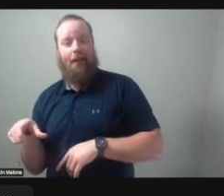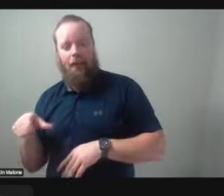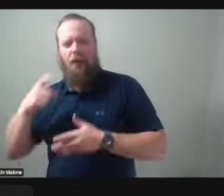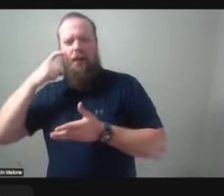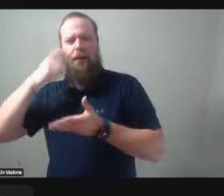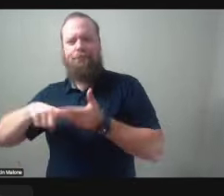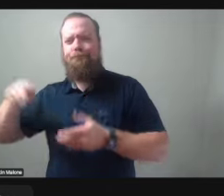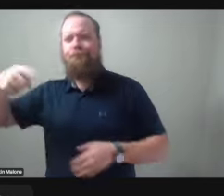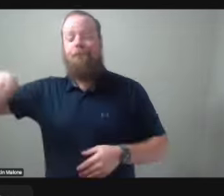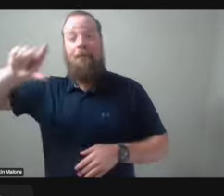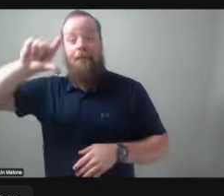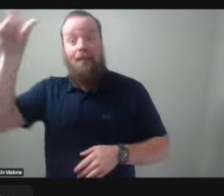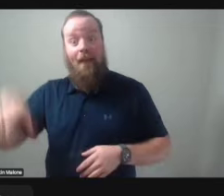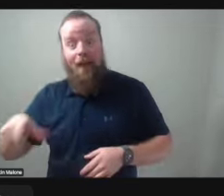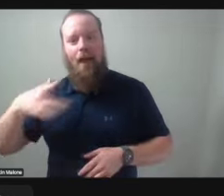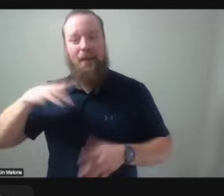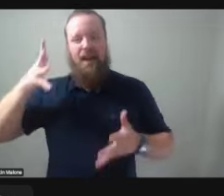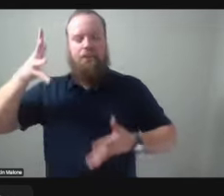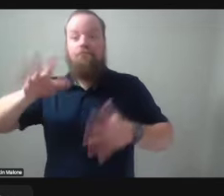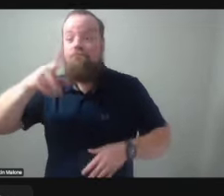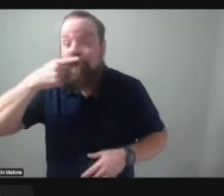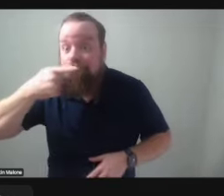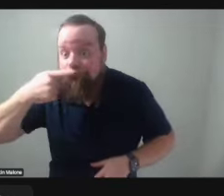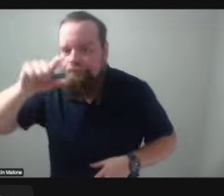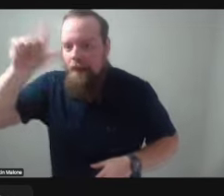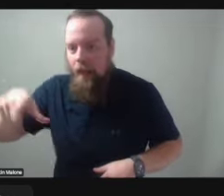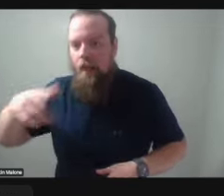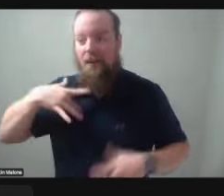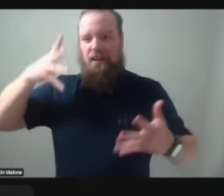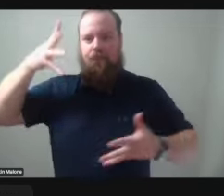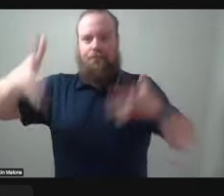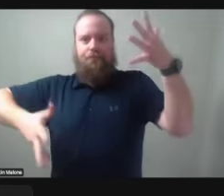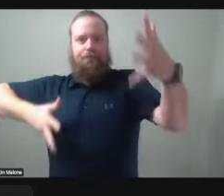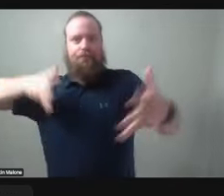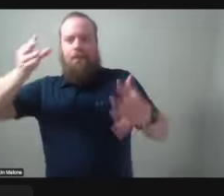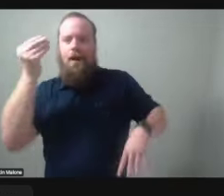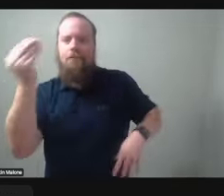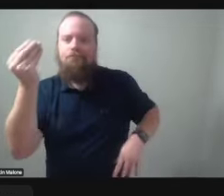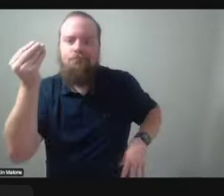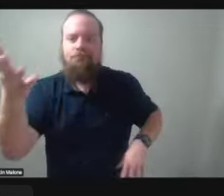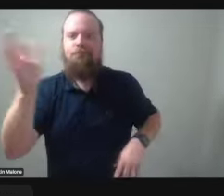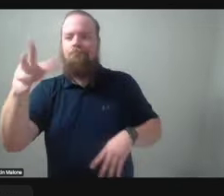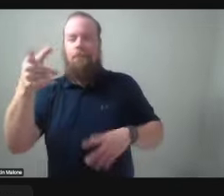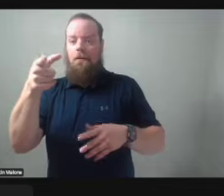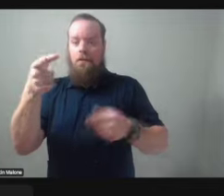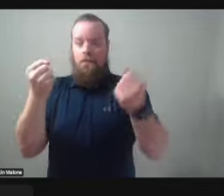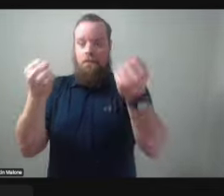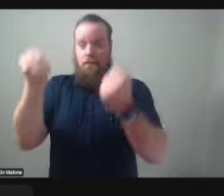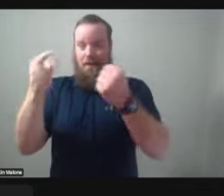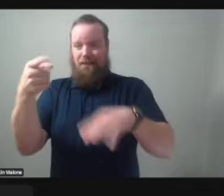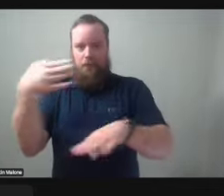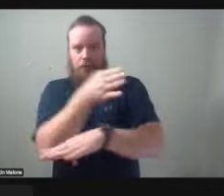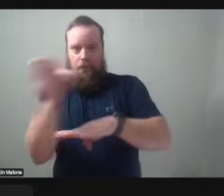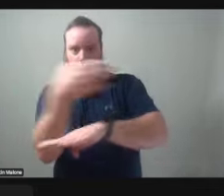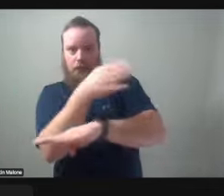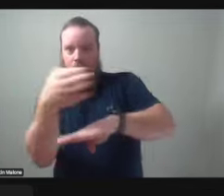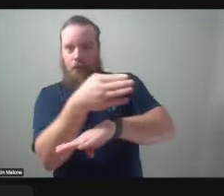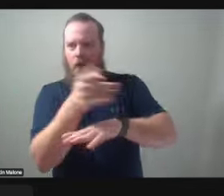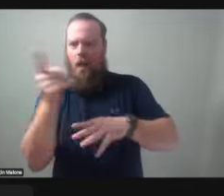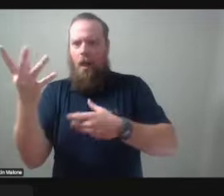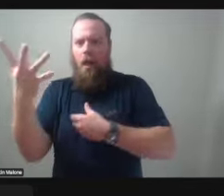many Americans, for example, will travel to, say, Italy, and Italians are famous